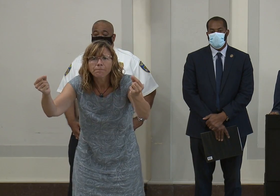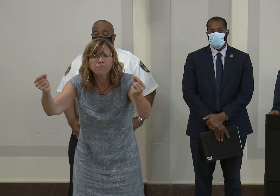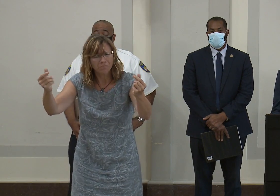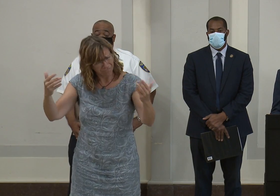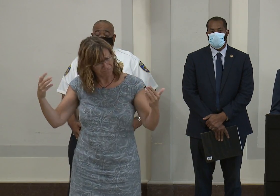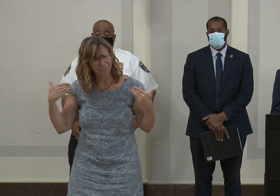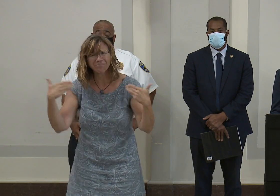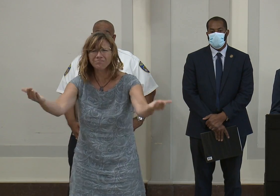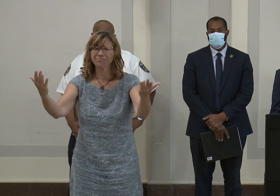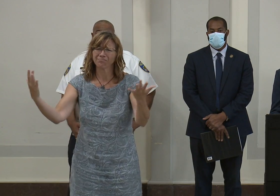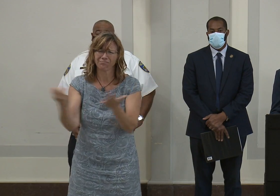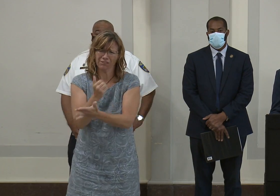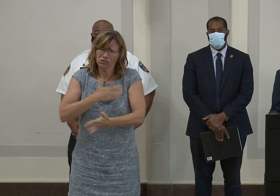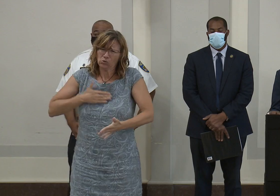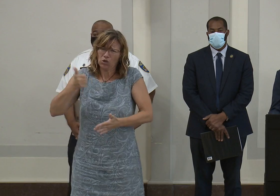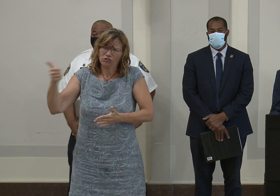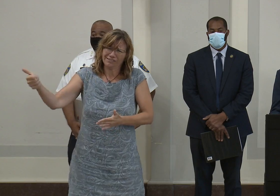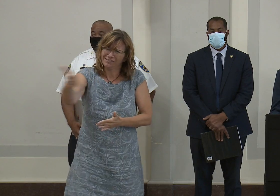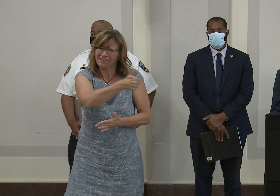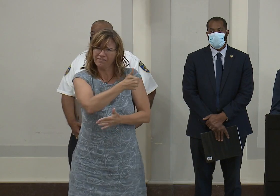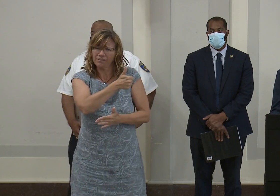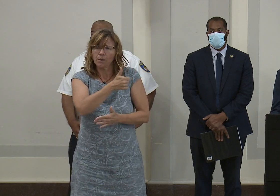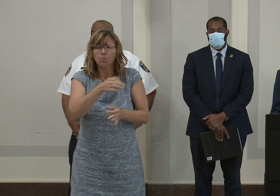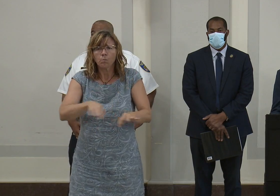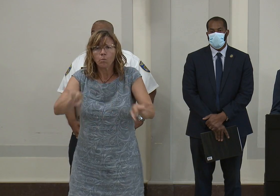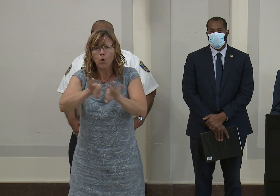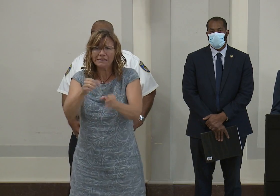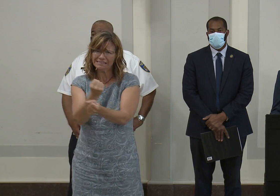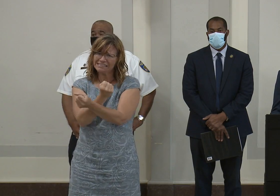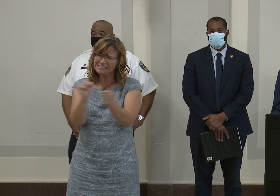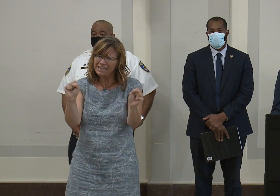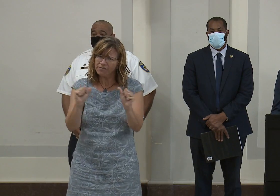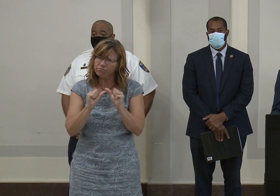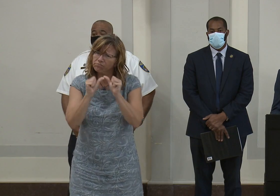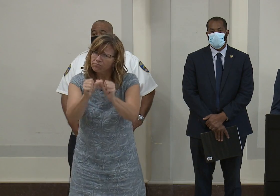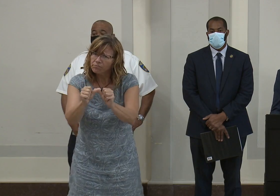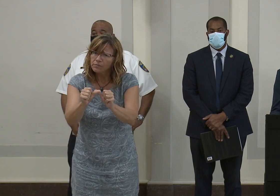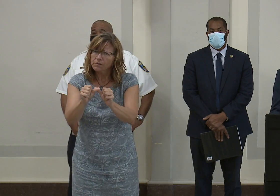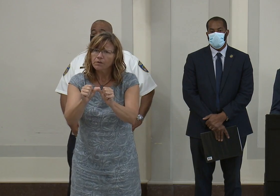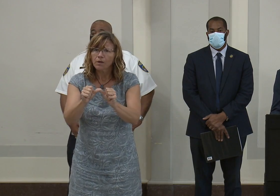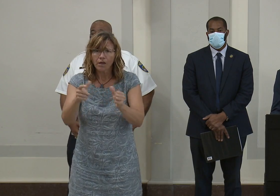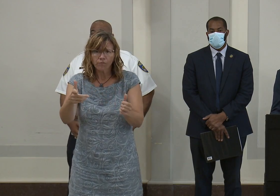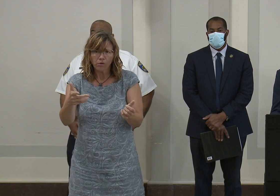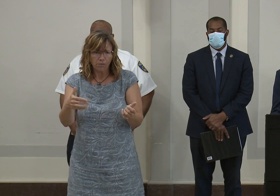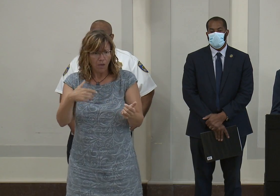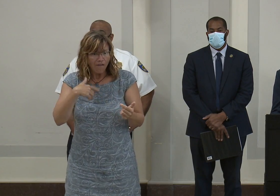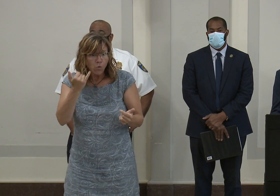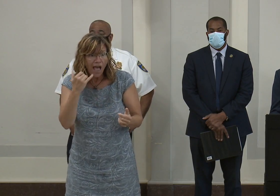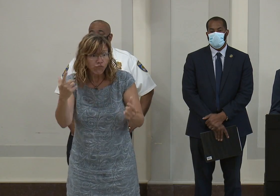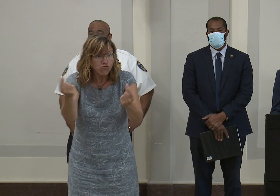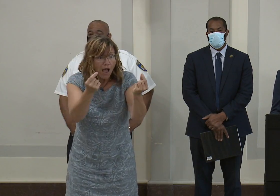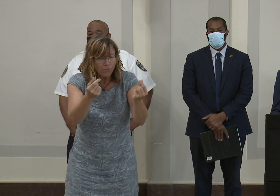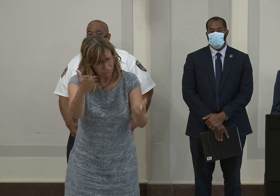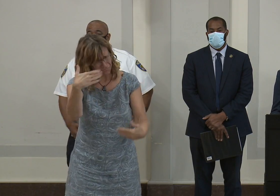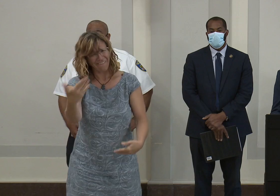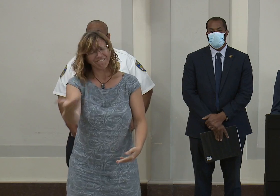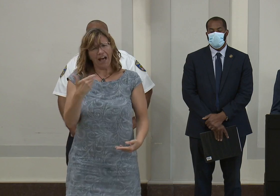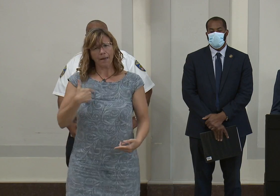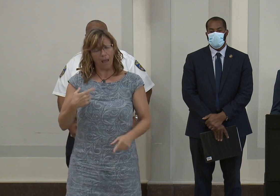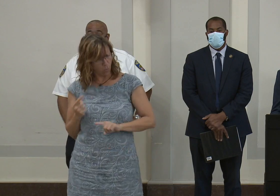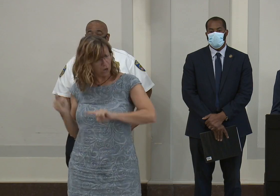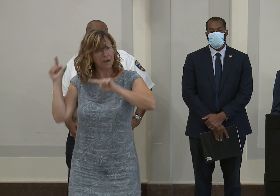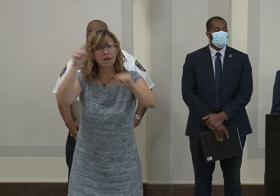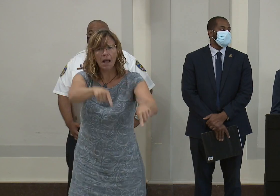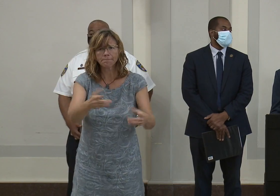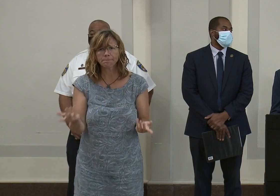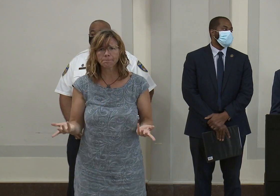be safe. And for the record, if you have extra crabs, the mayor is looking for an invitation. But if not, I have to show up to Chief